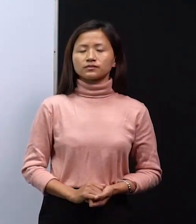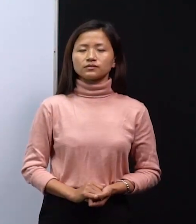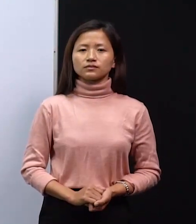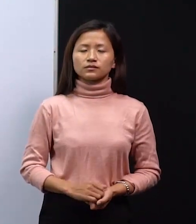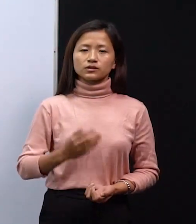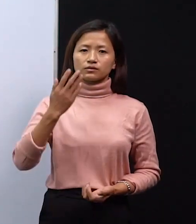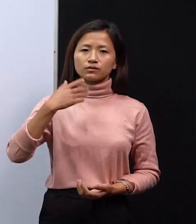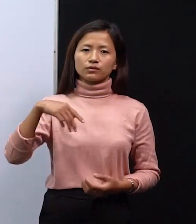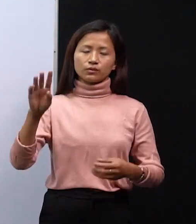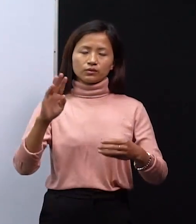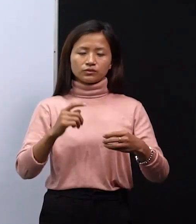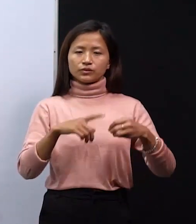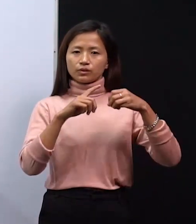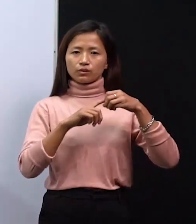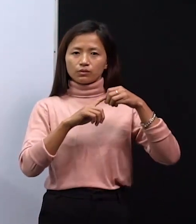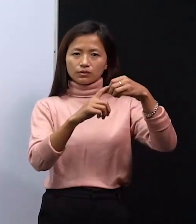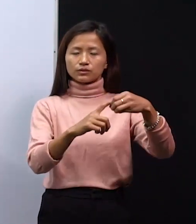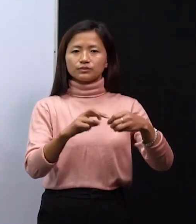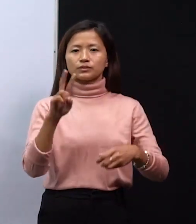When you go to question number 2,